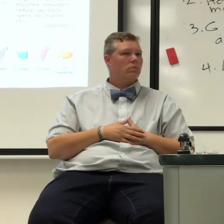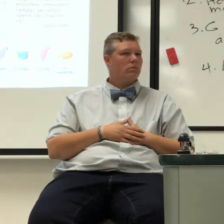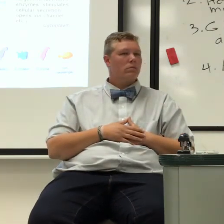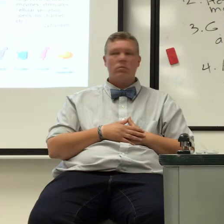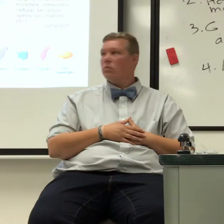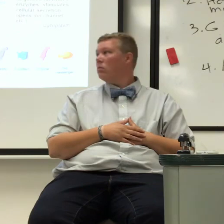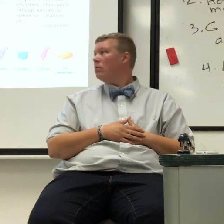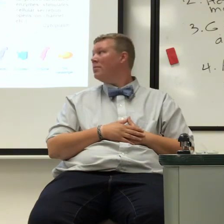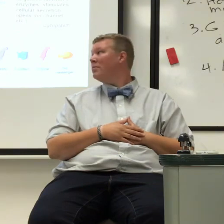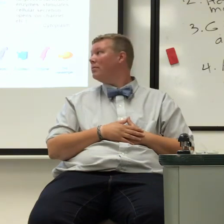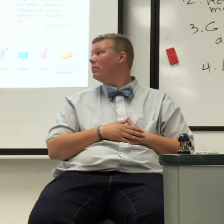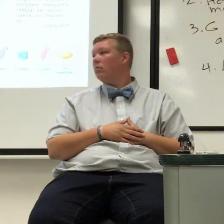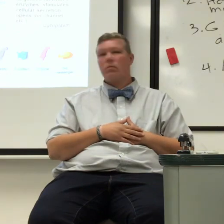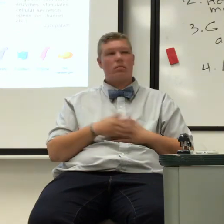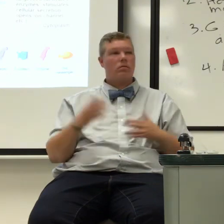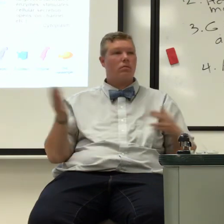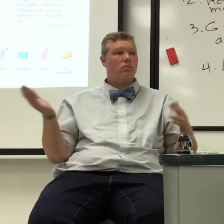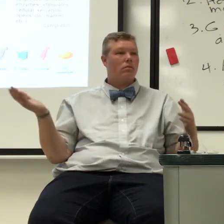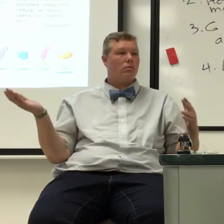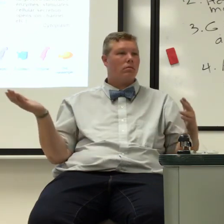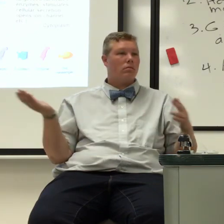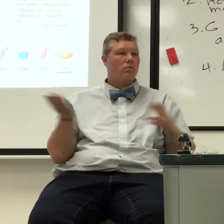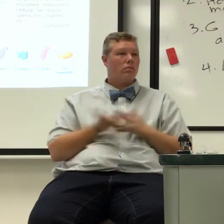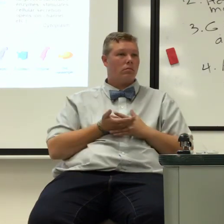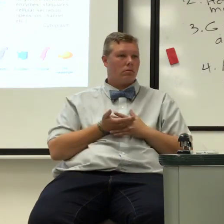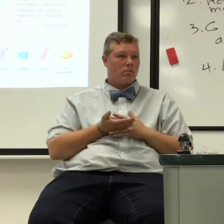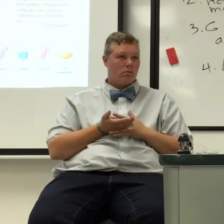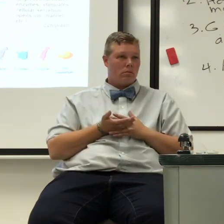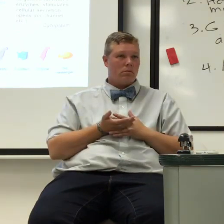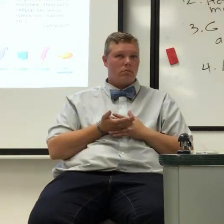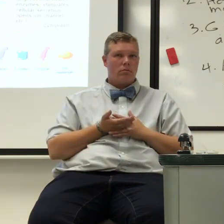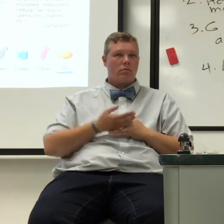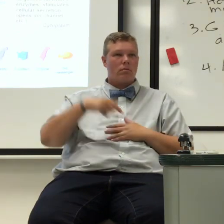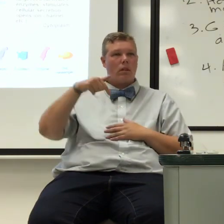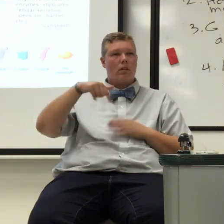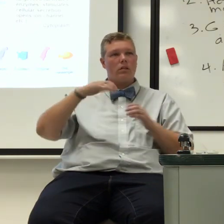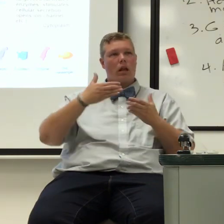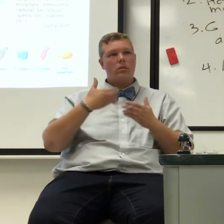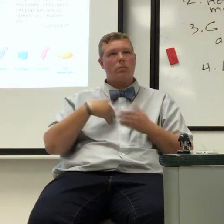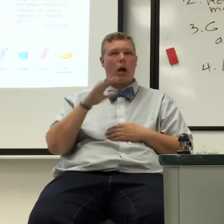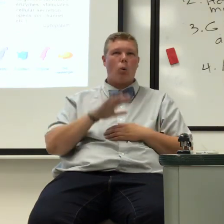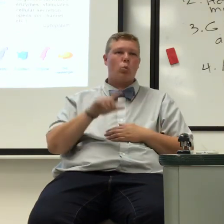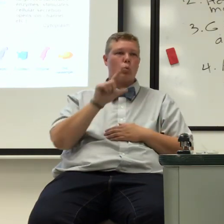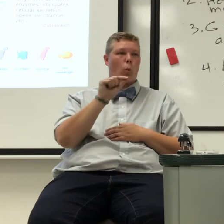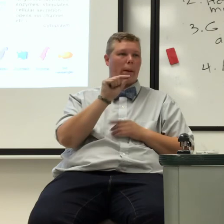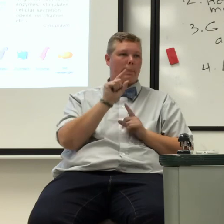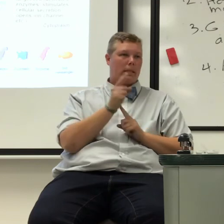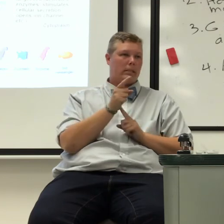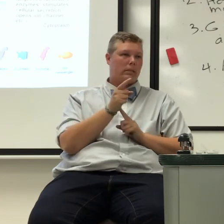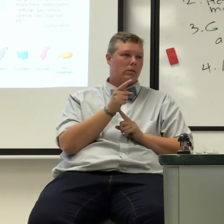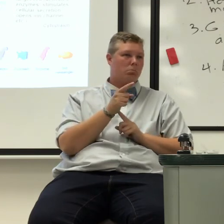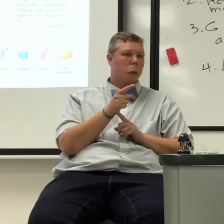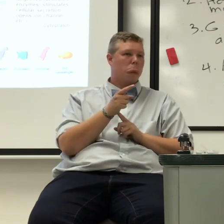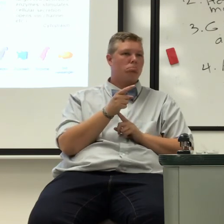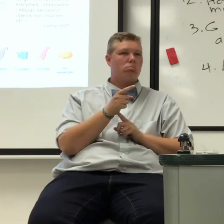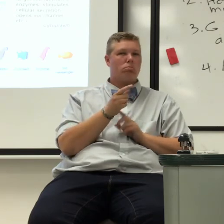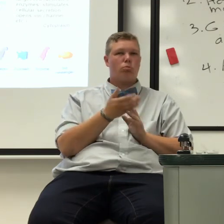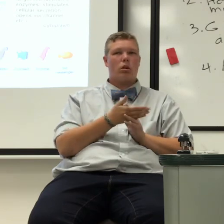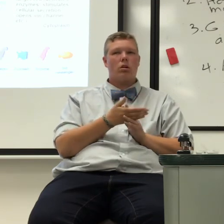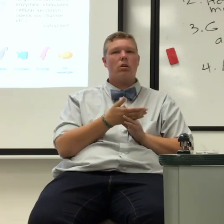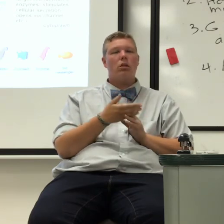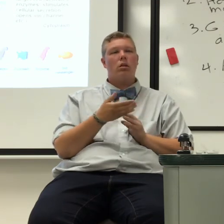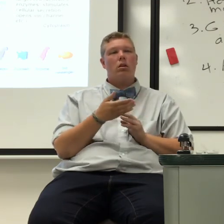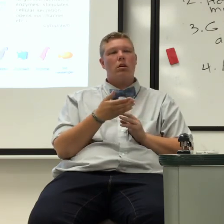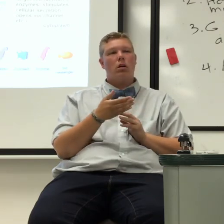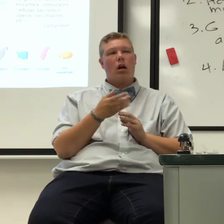All right. Well, let's take a break. When I take breaks in my class, I like to give about a 20-minute break. I like